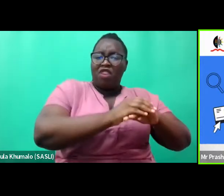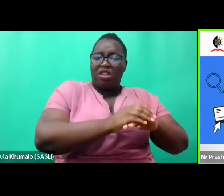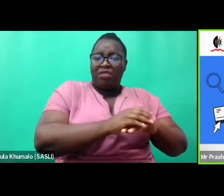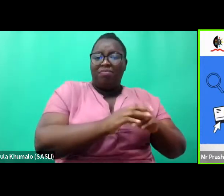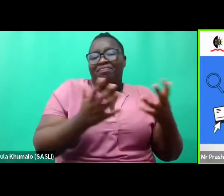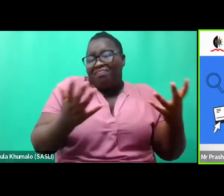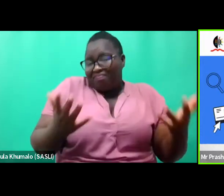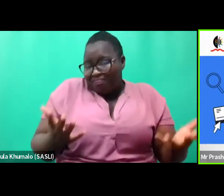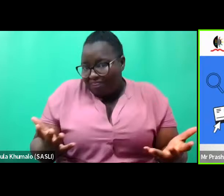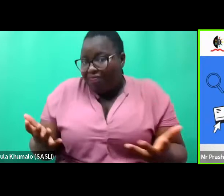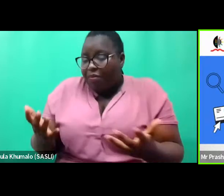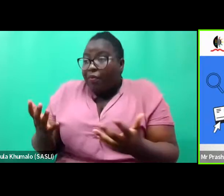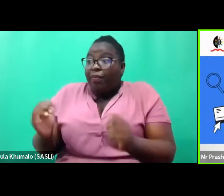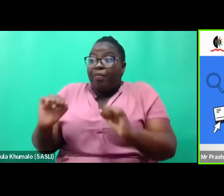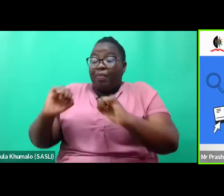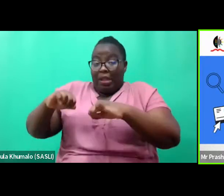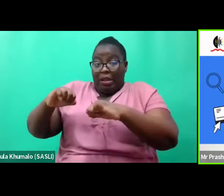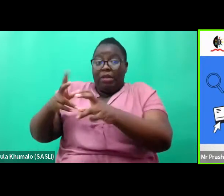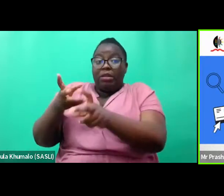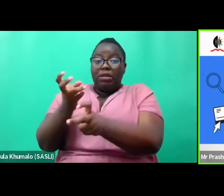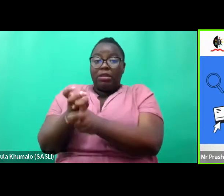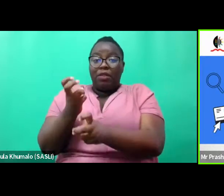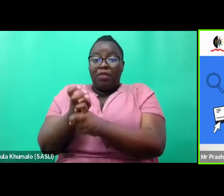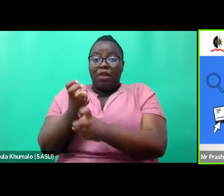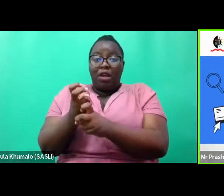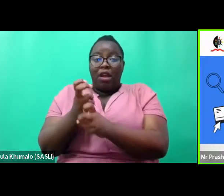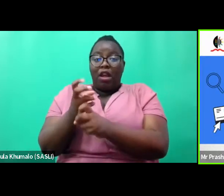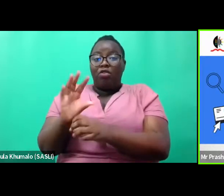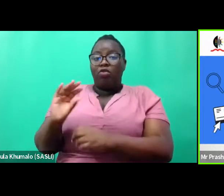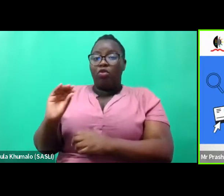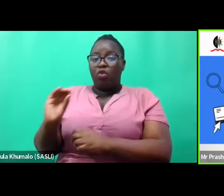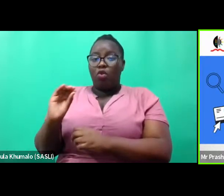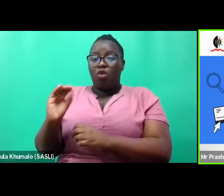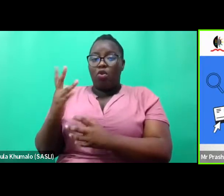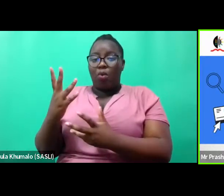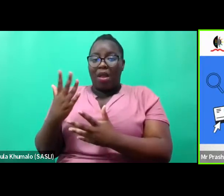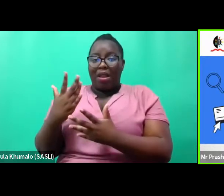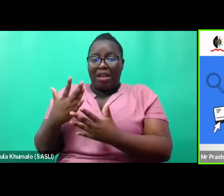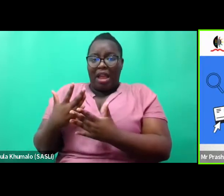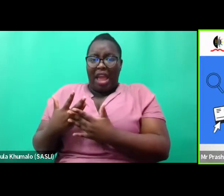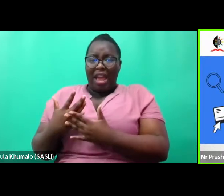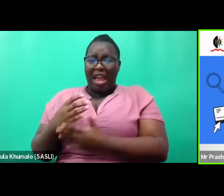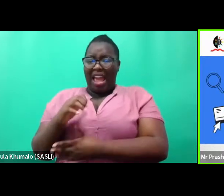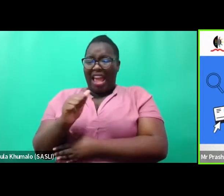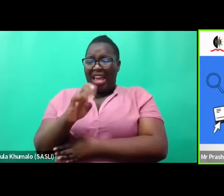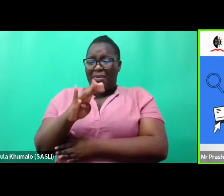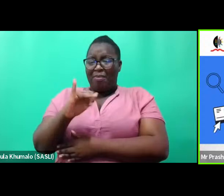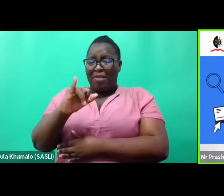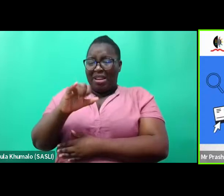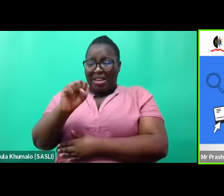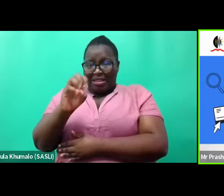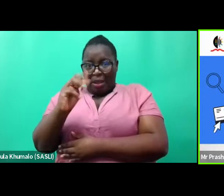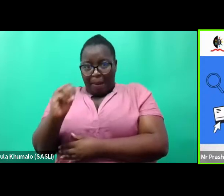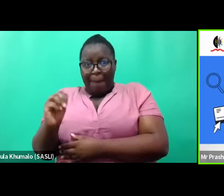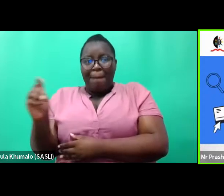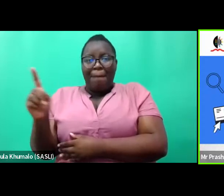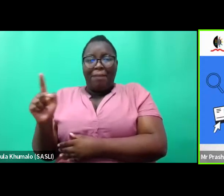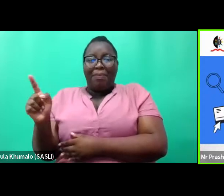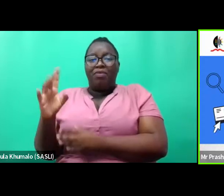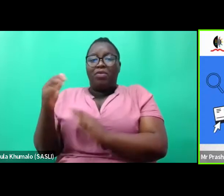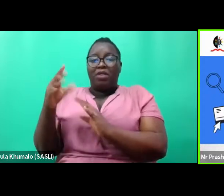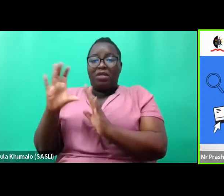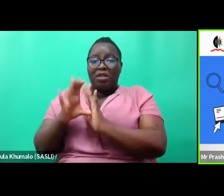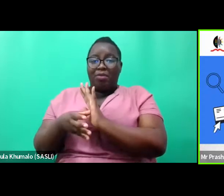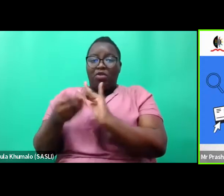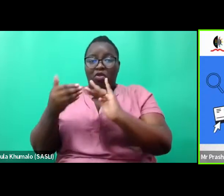difficult because there's also a lot of ableism in the disability community. A lot of the time, lecturers and even disabled